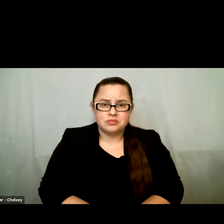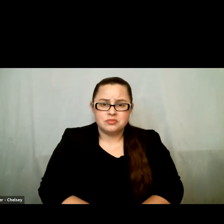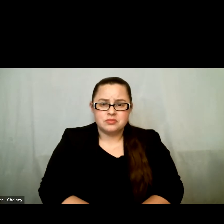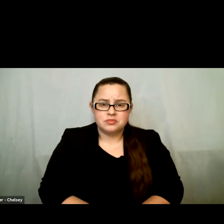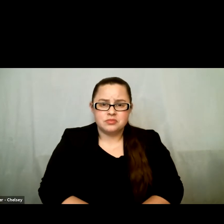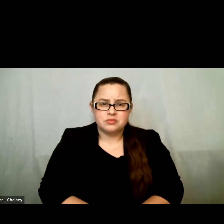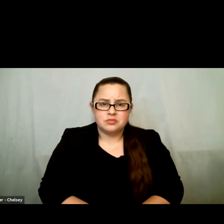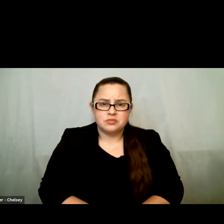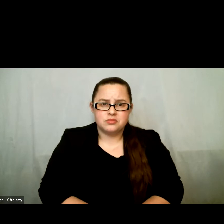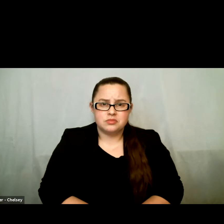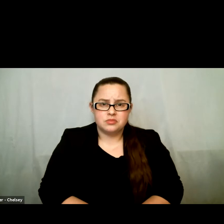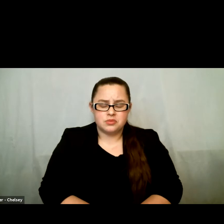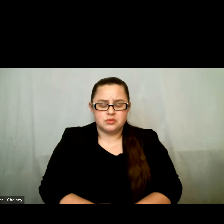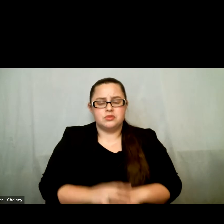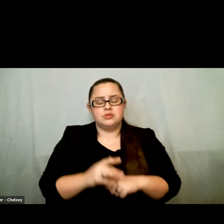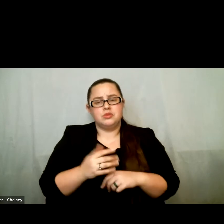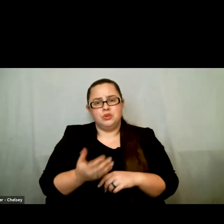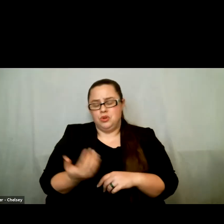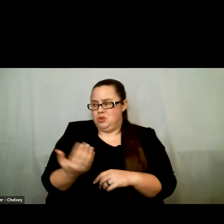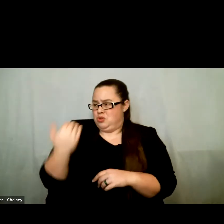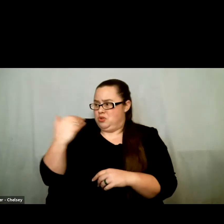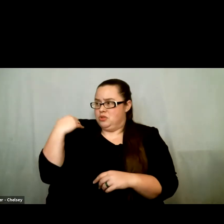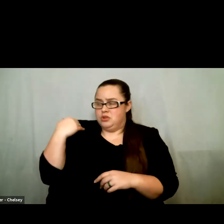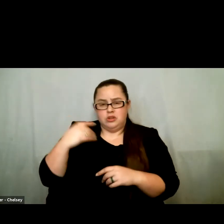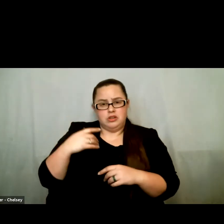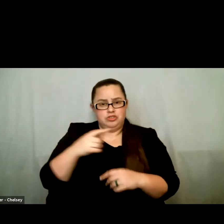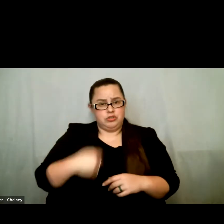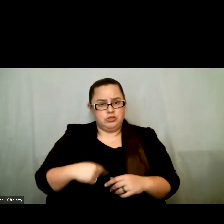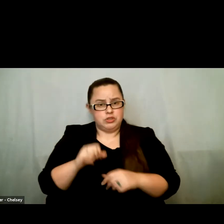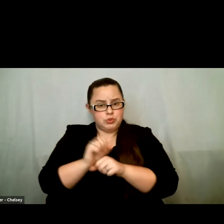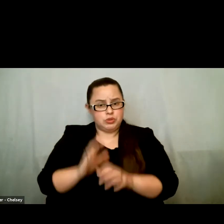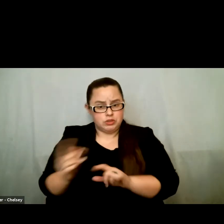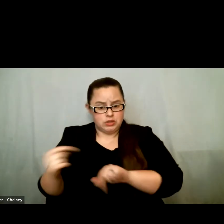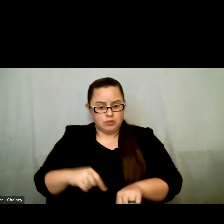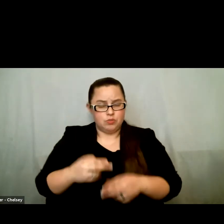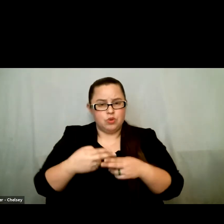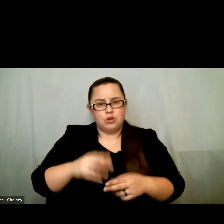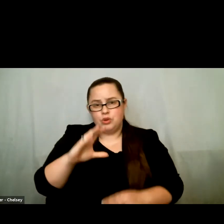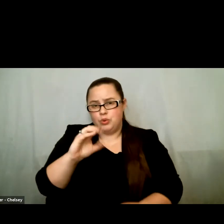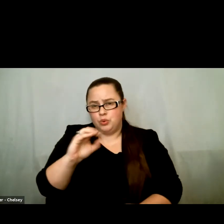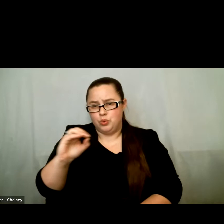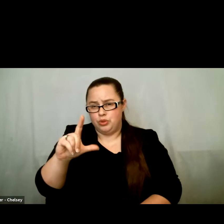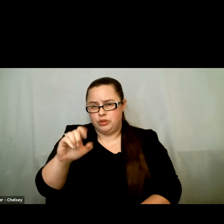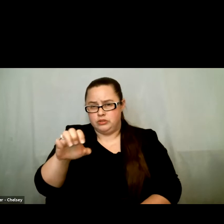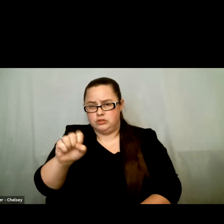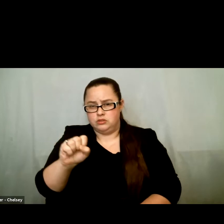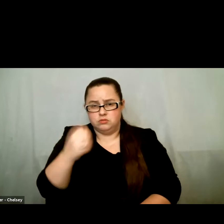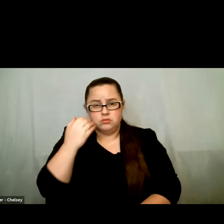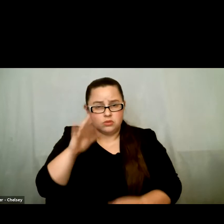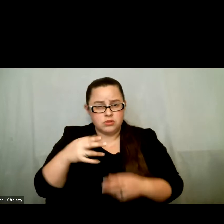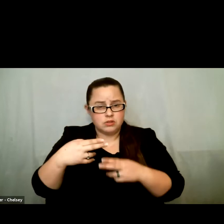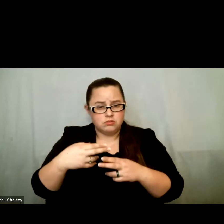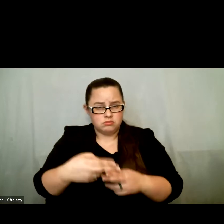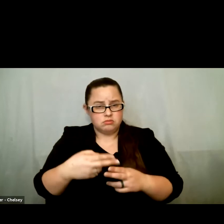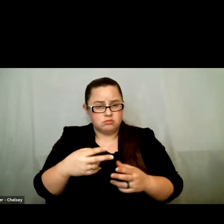The early Chinese workers that came to America, they're called coolies. Do you know what coolie stands for in